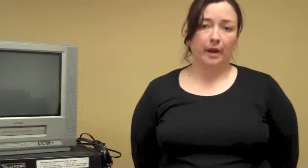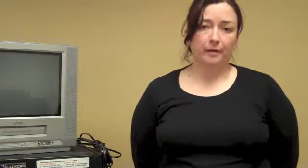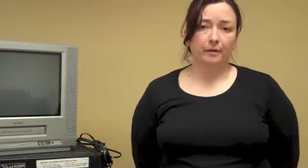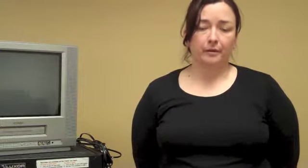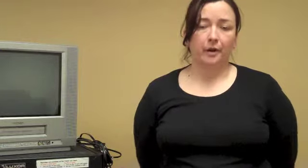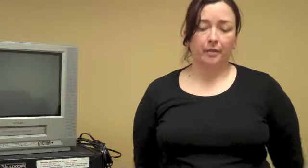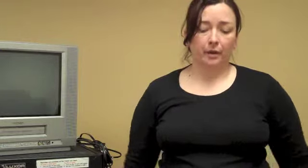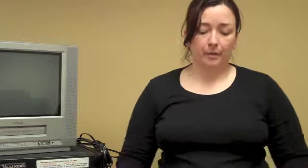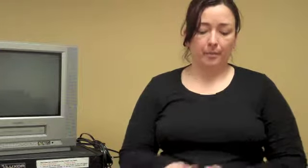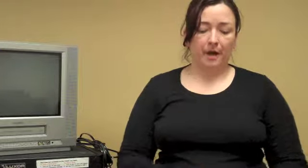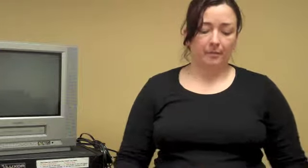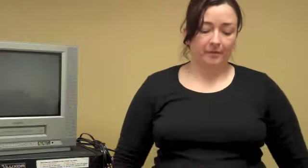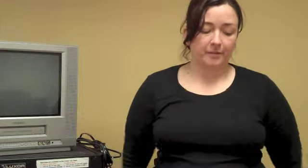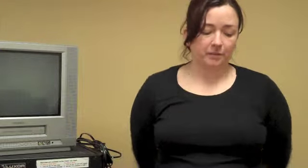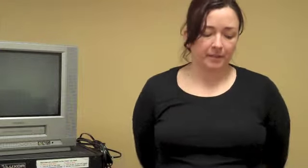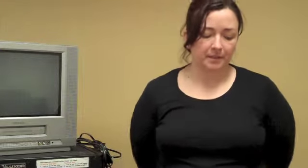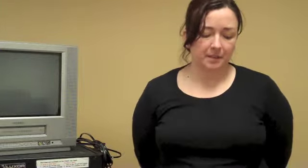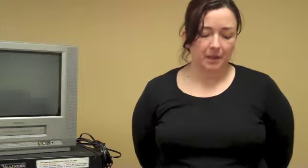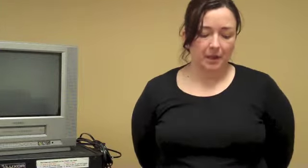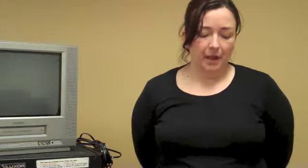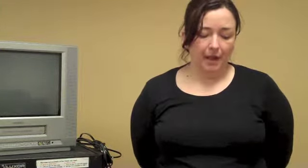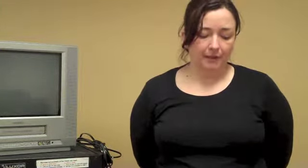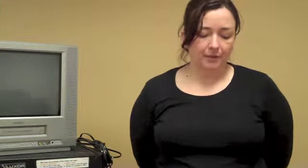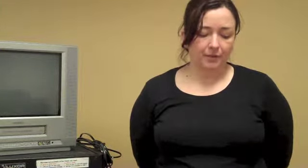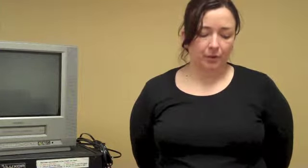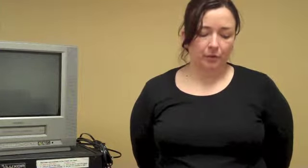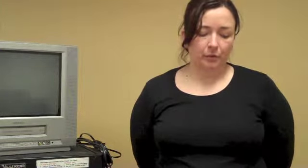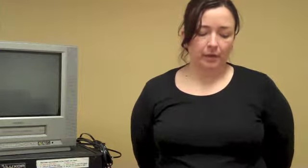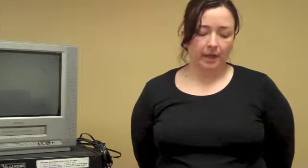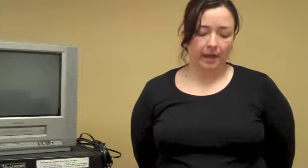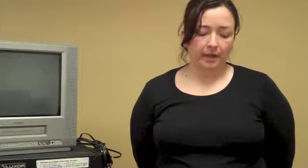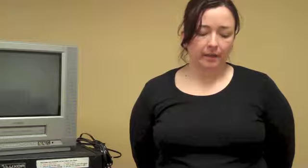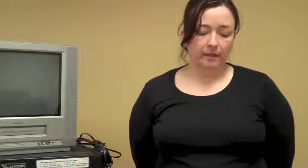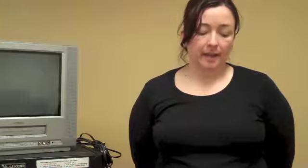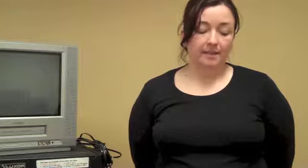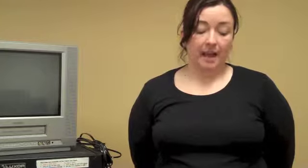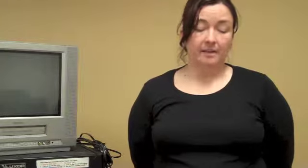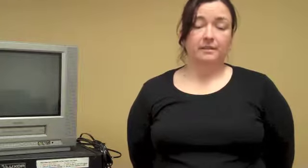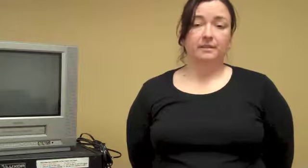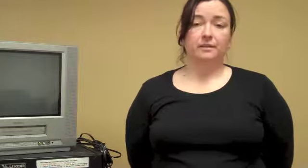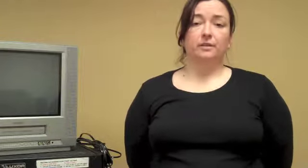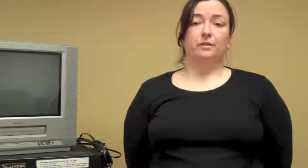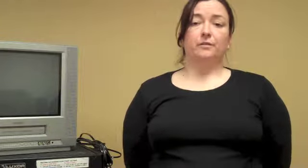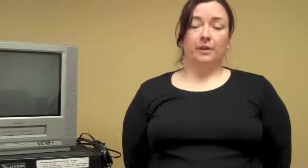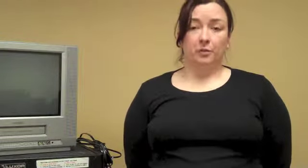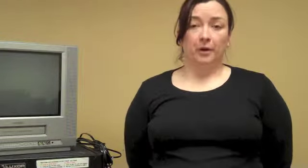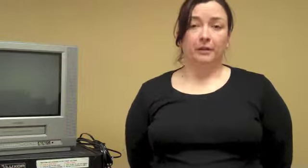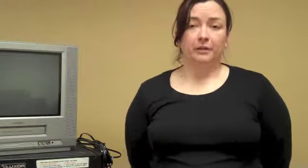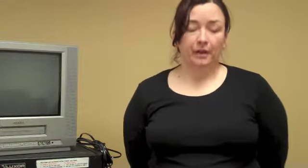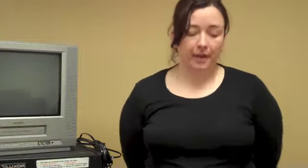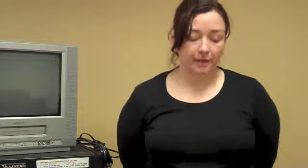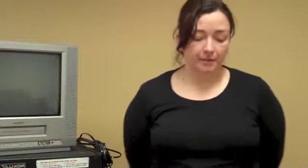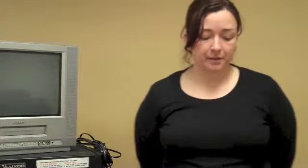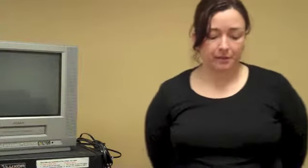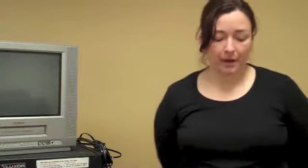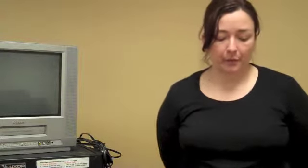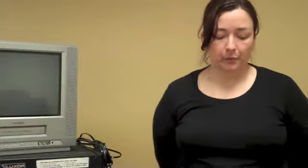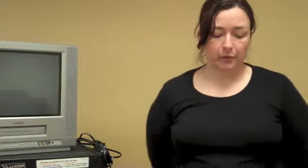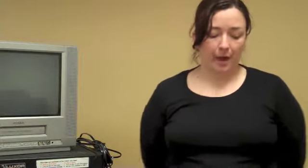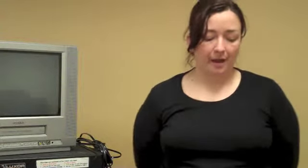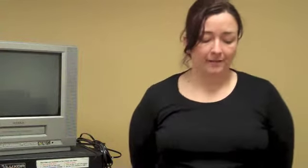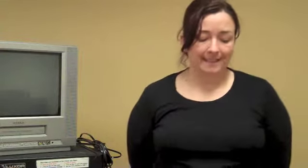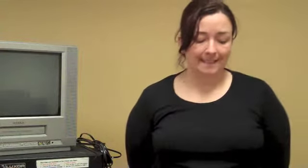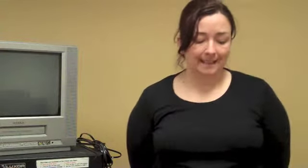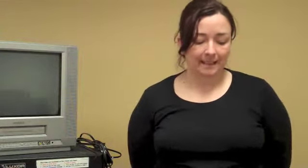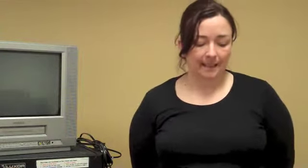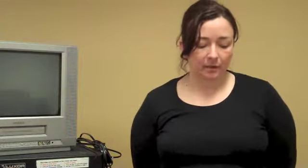on the ground or on the bottom of the surface. And so you can collect that fresh water, and now